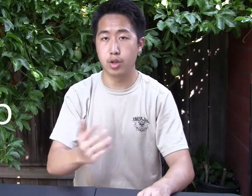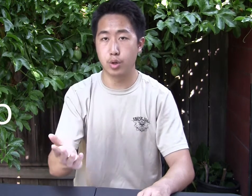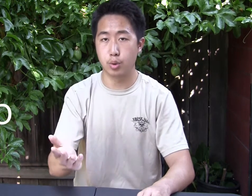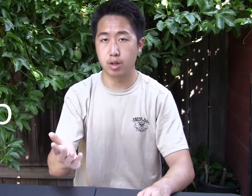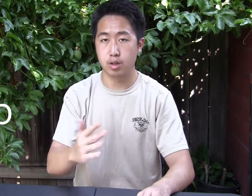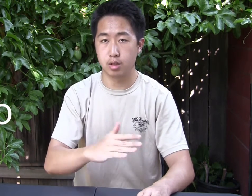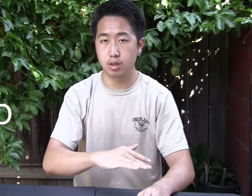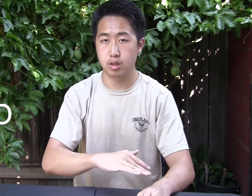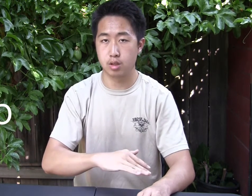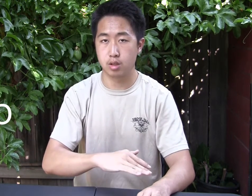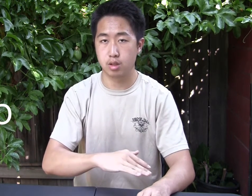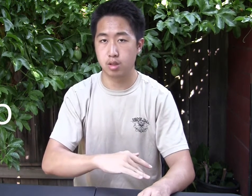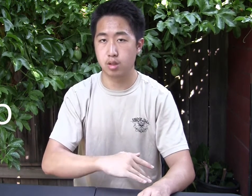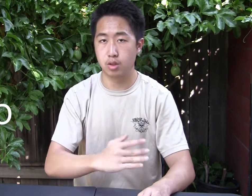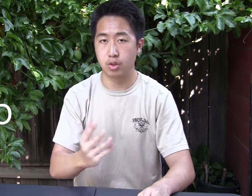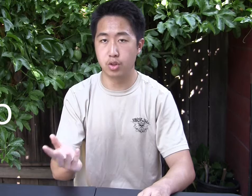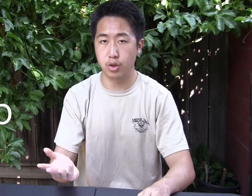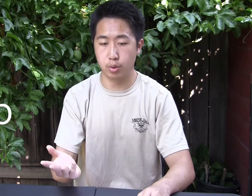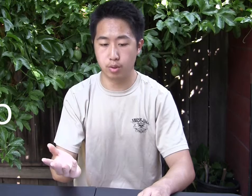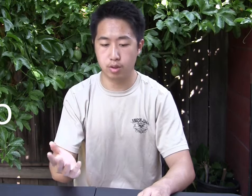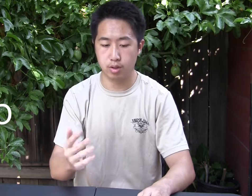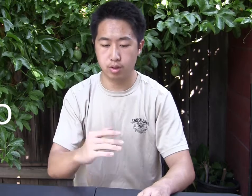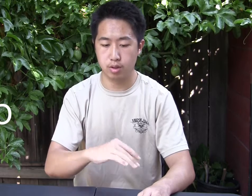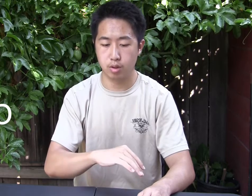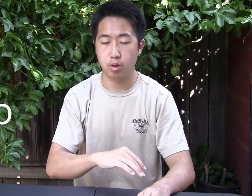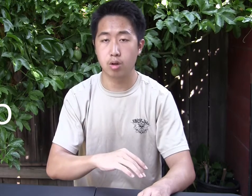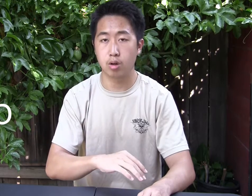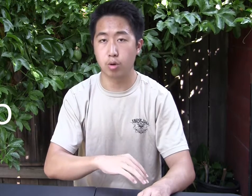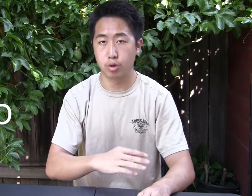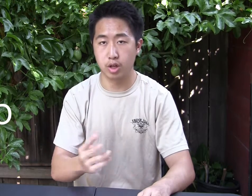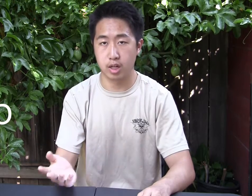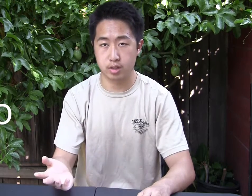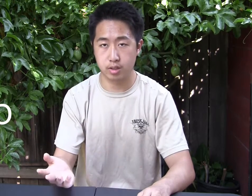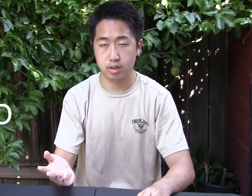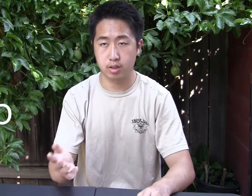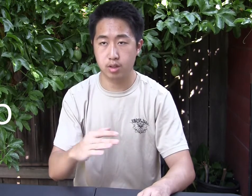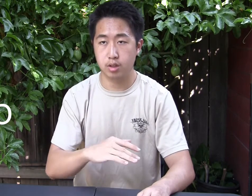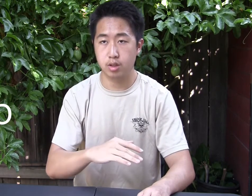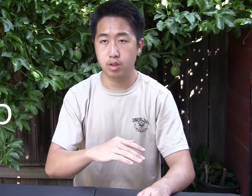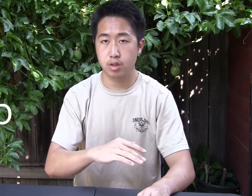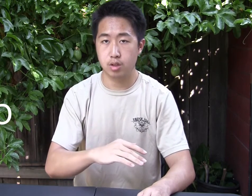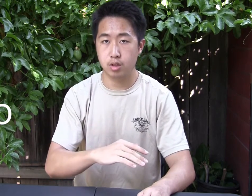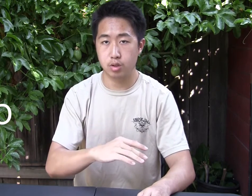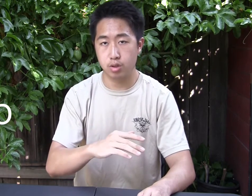No. No. Or not.